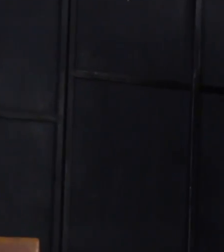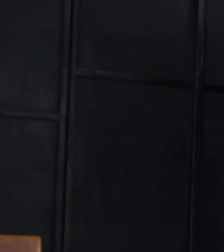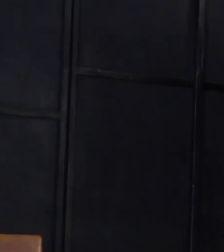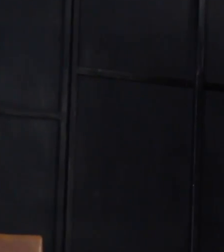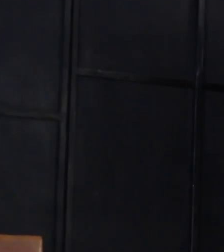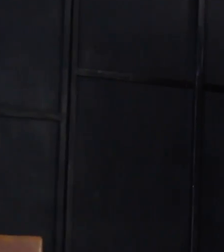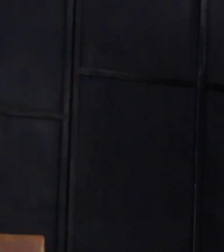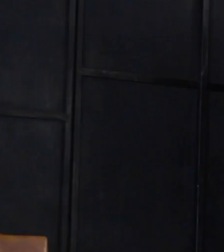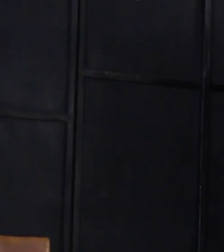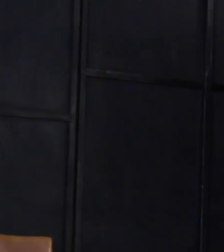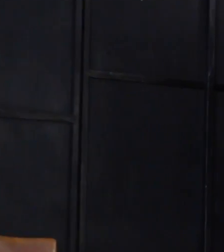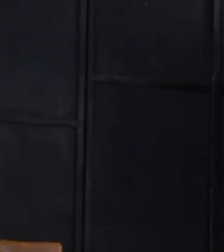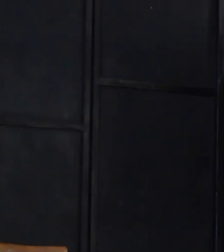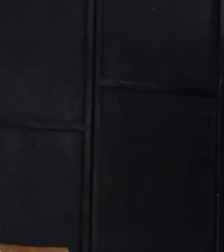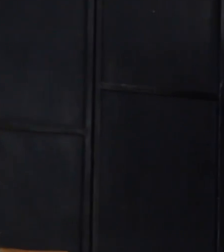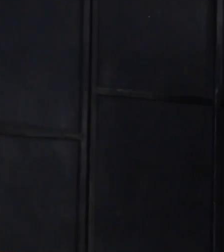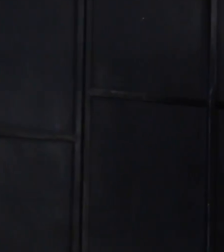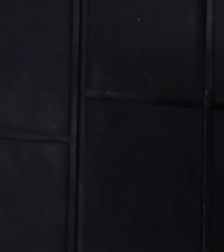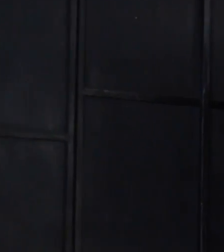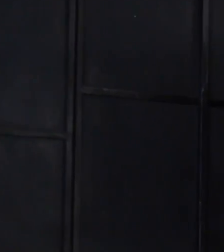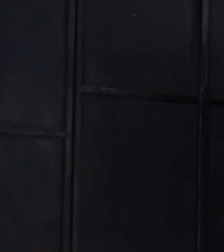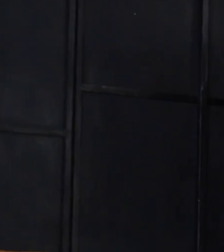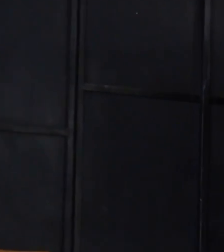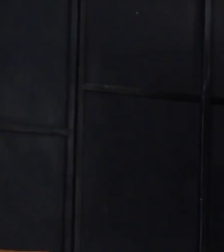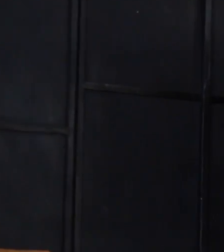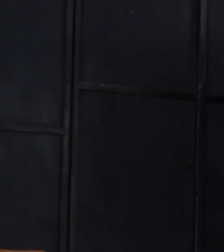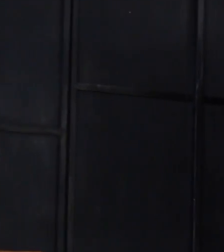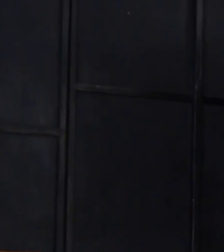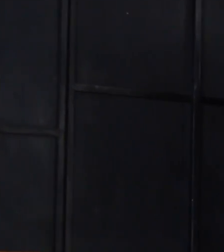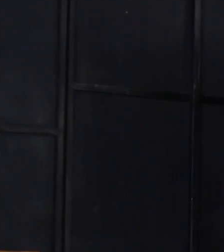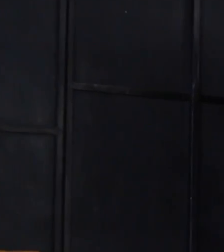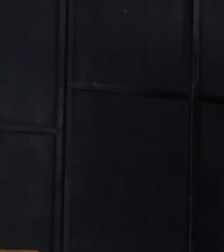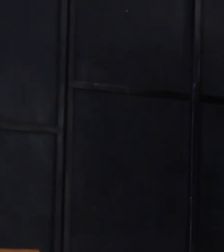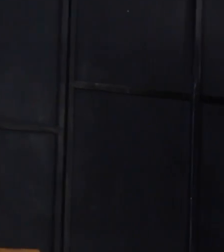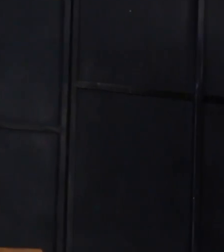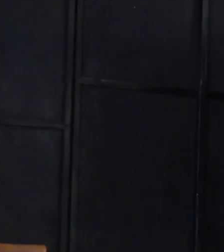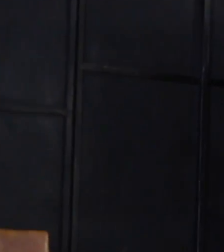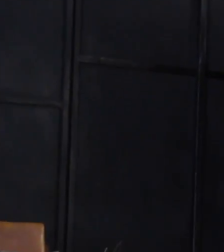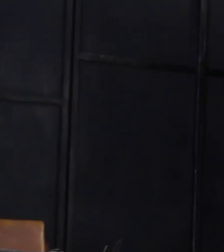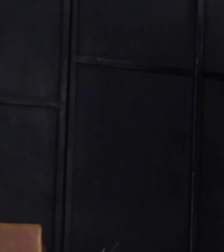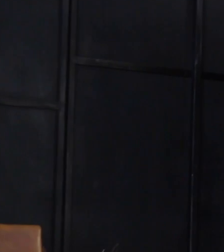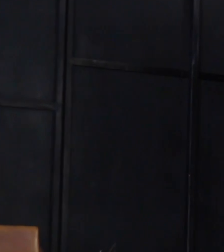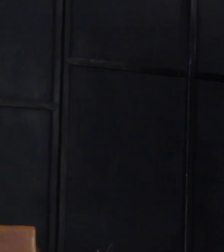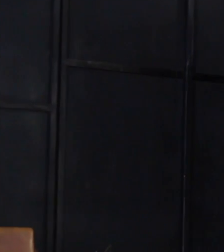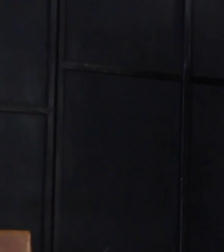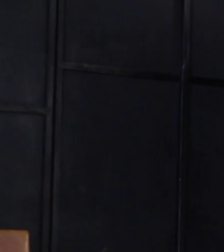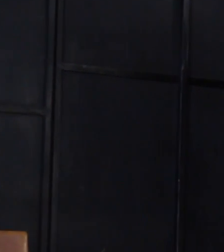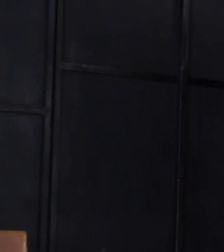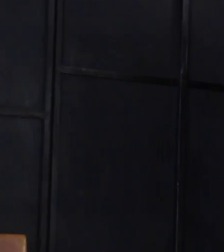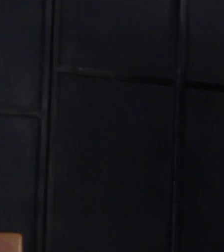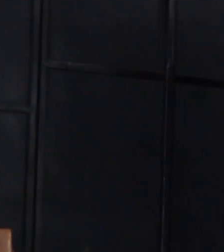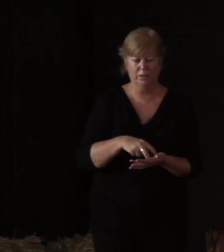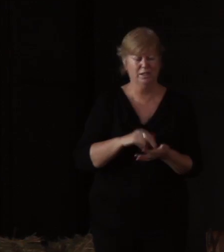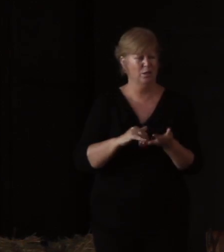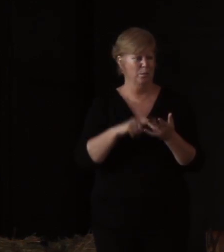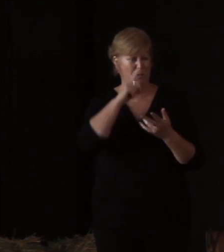and autism. And what do you think happened after that? An outpouring of love and support. You have got to share your vulnerabilities so that people